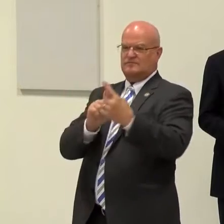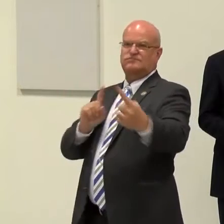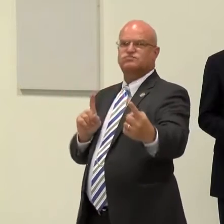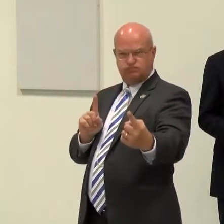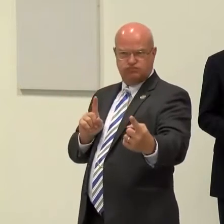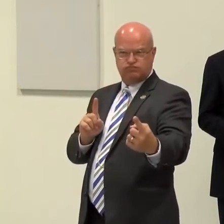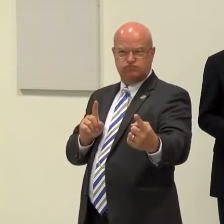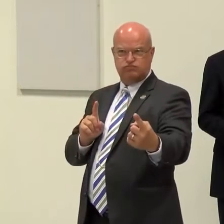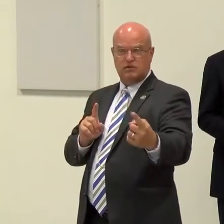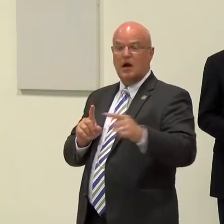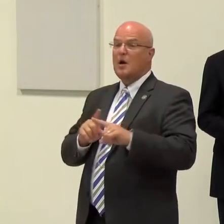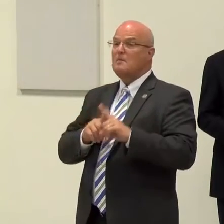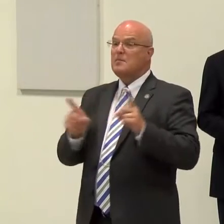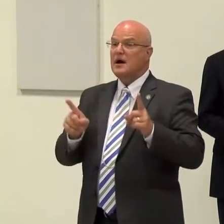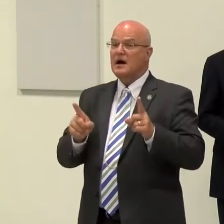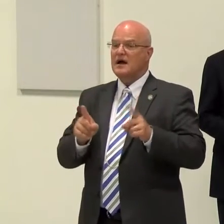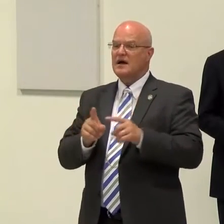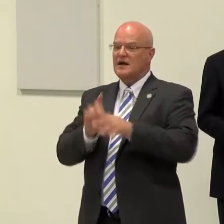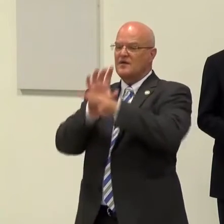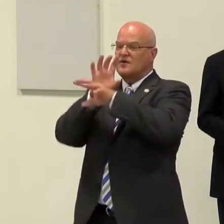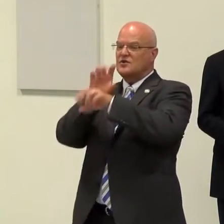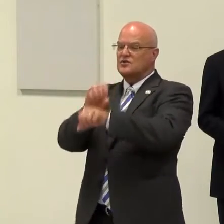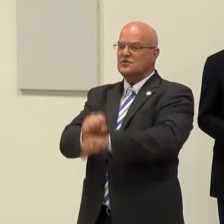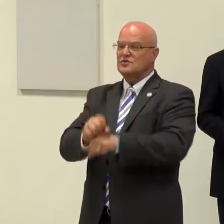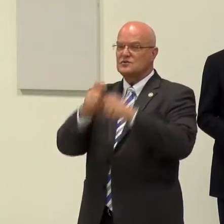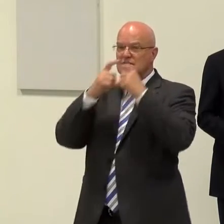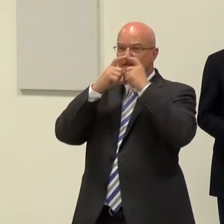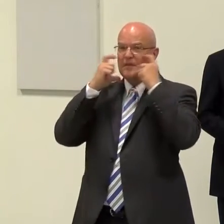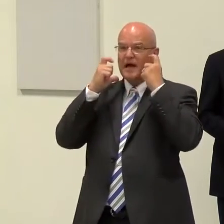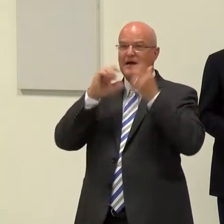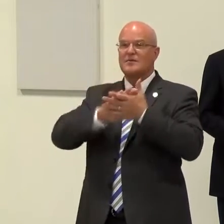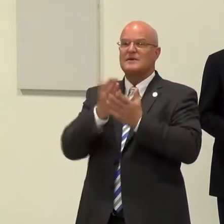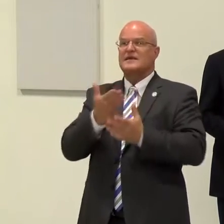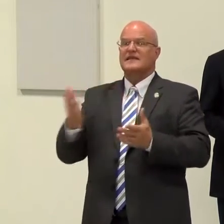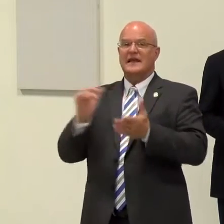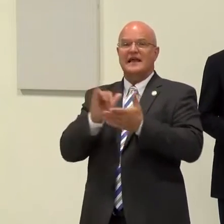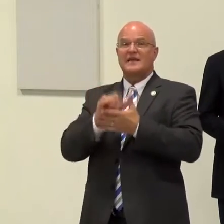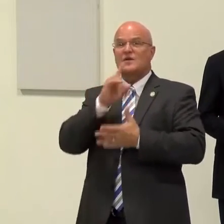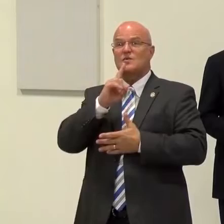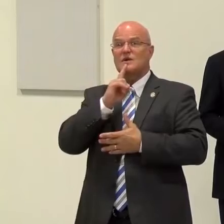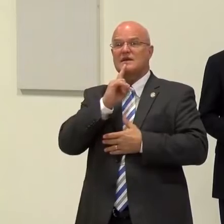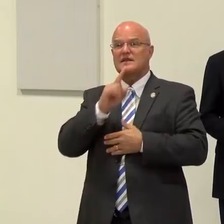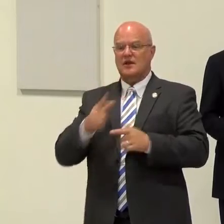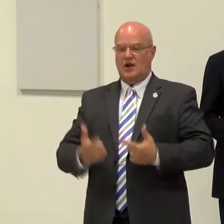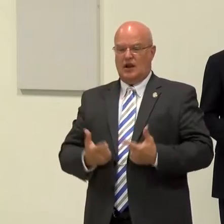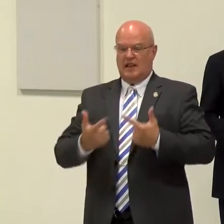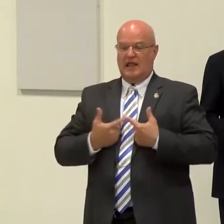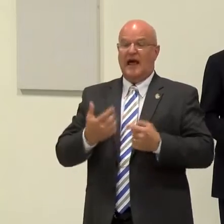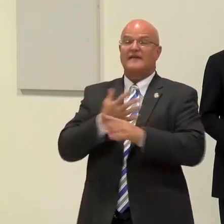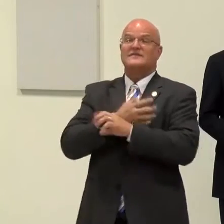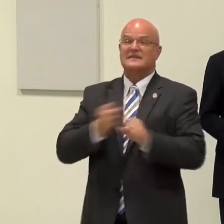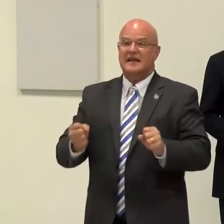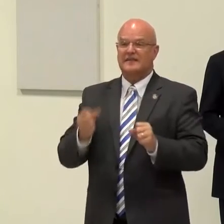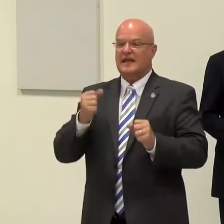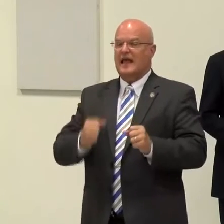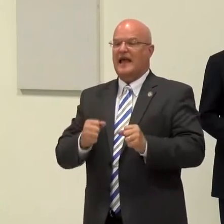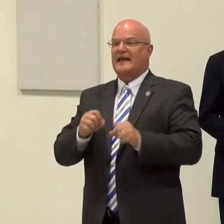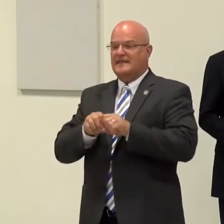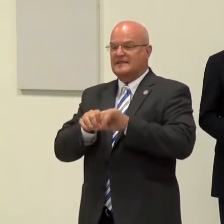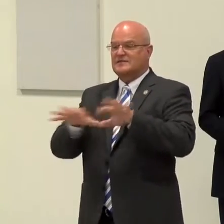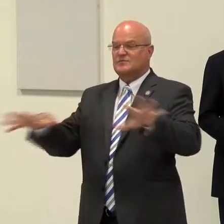other people. But if we get used to this, these will be things that really are life-saving, that can reduce the spread